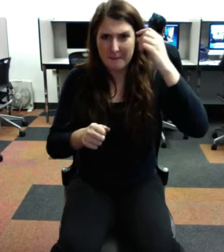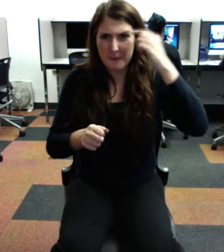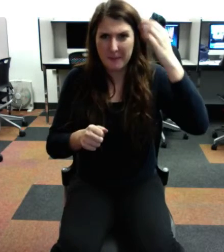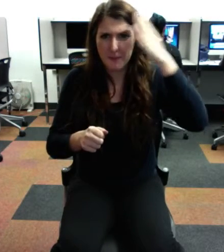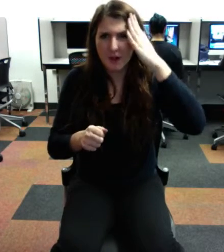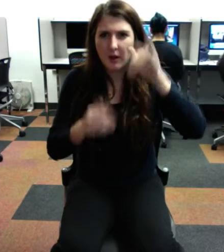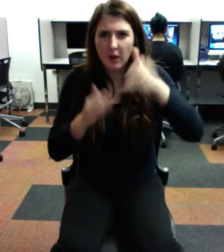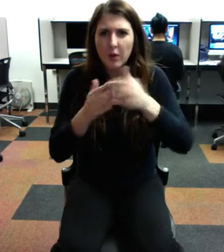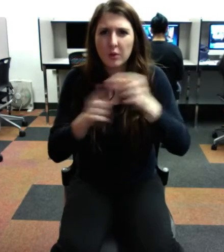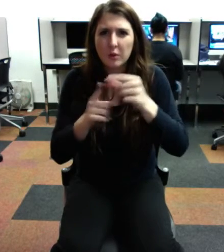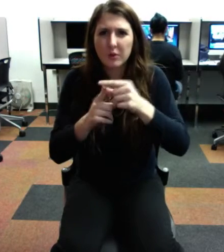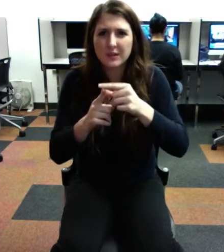So, what is a